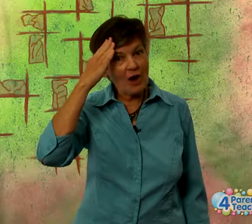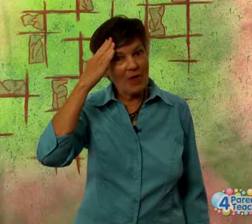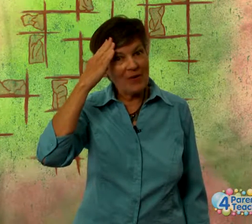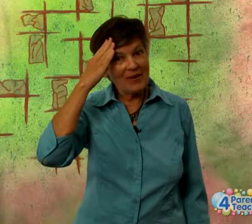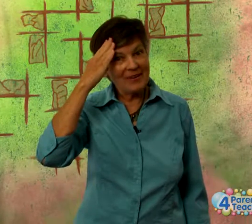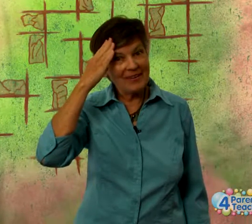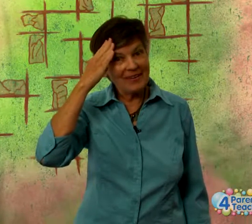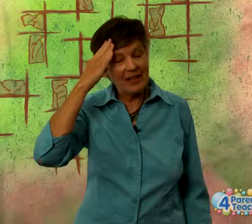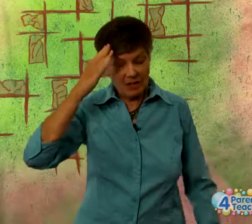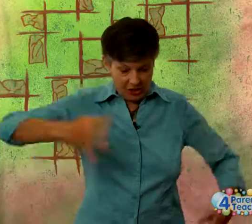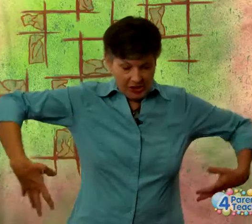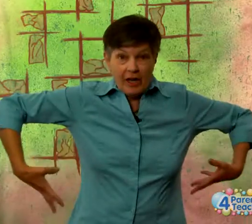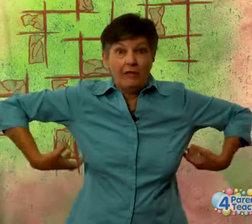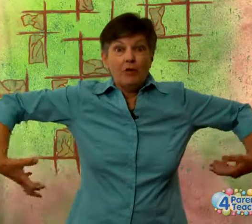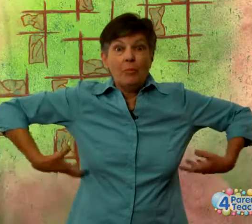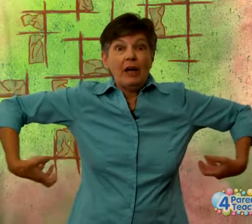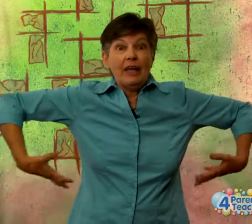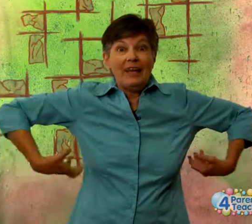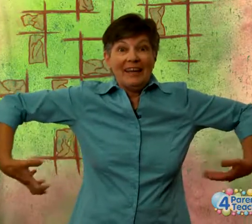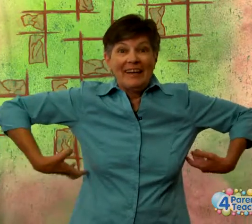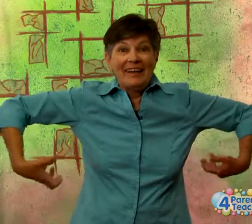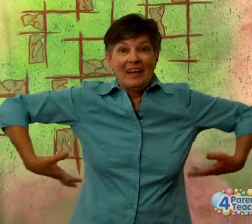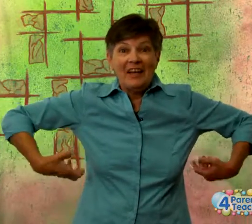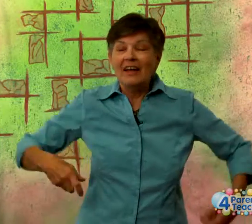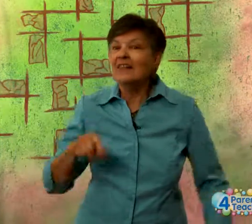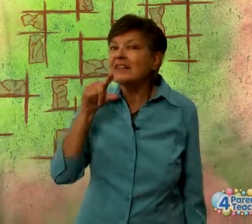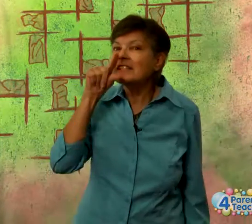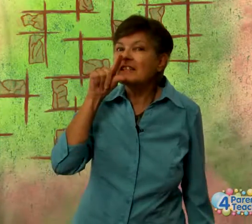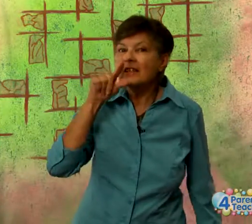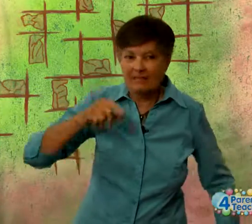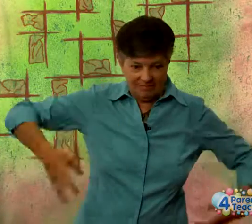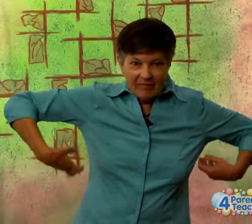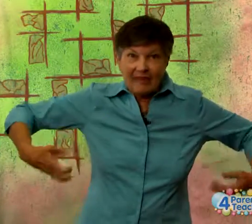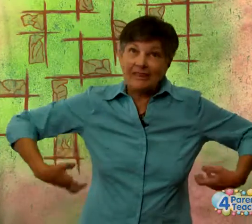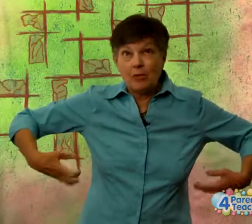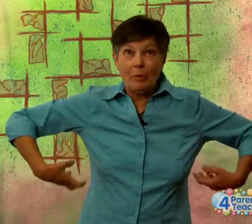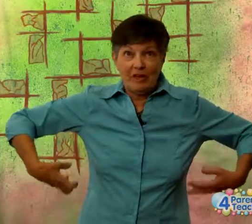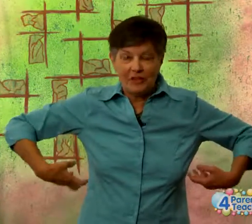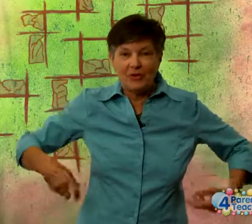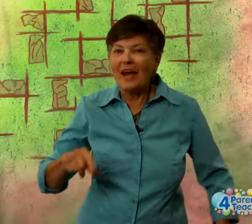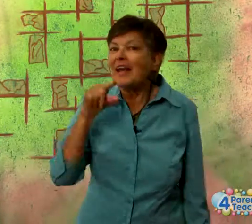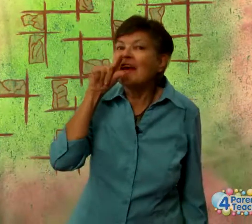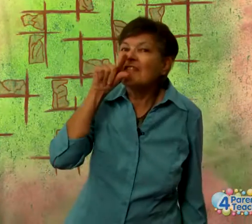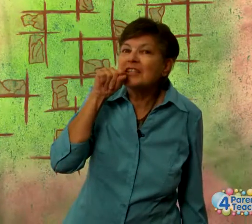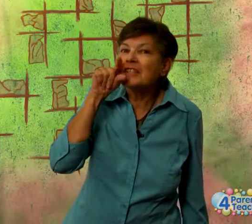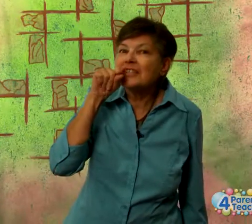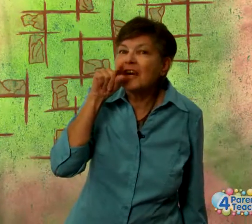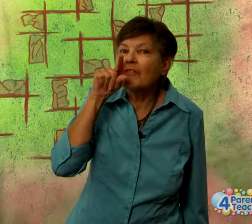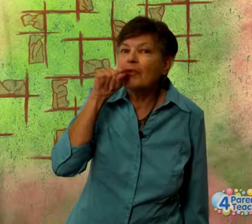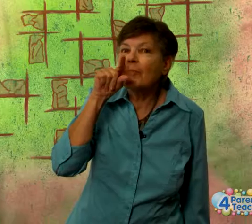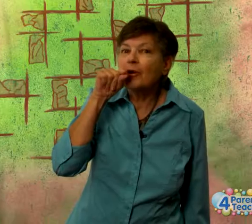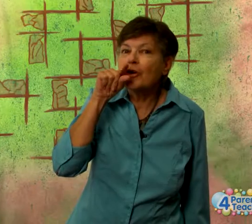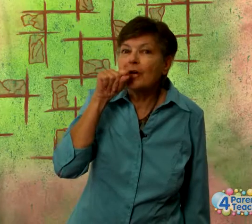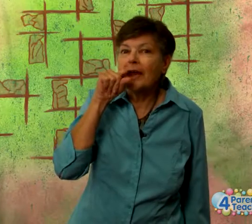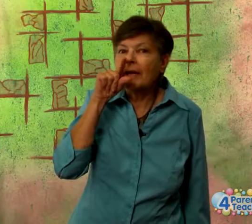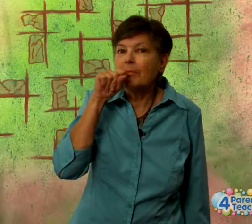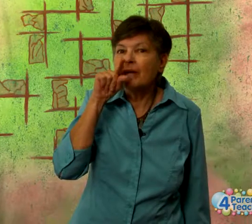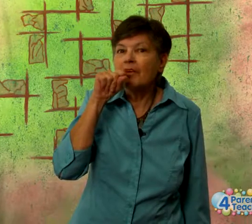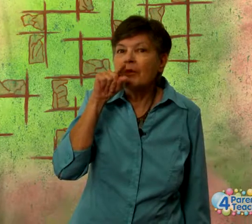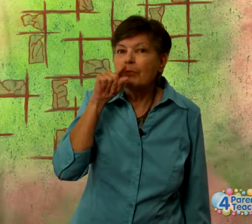know. This is a sign for a monkey. This is, because that's what monkeys do, right? This is a sign for bird, like a beak of a